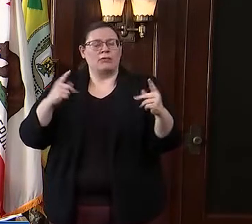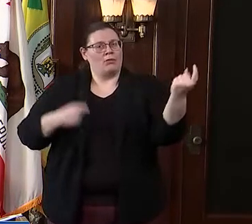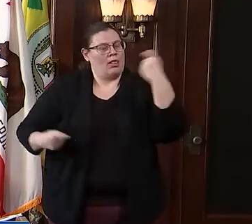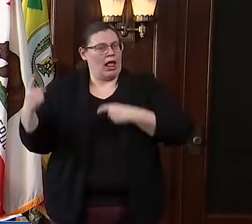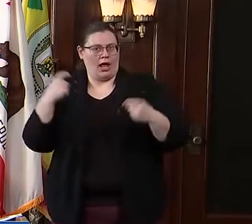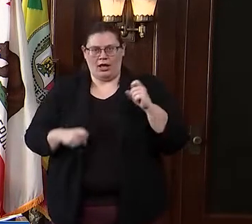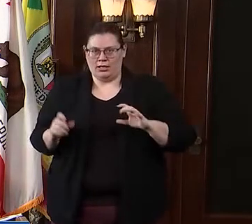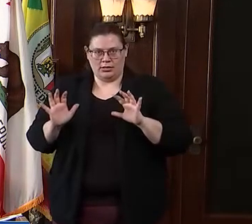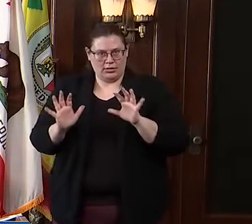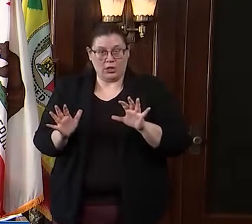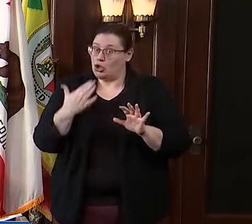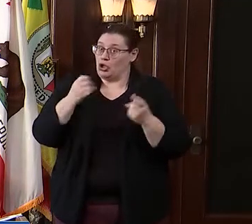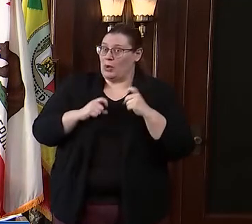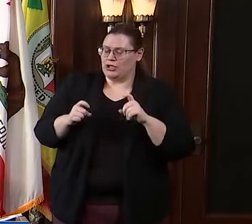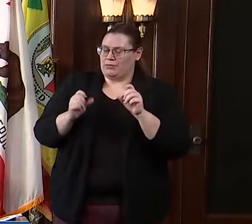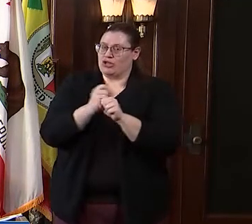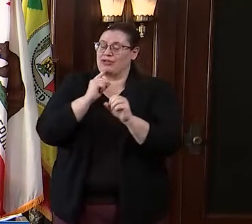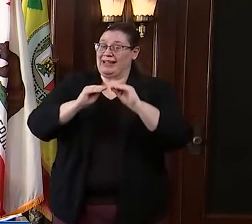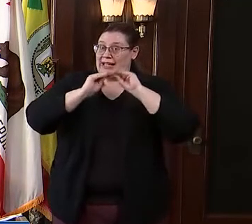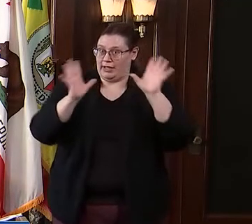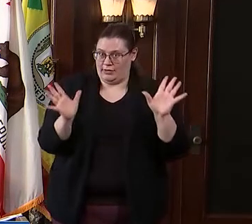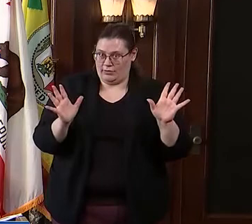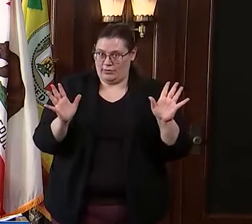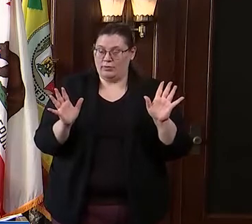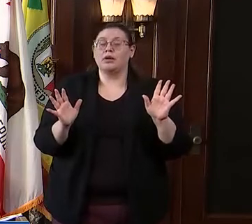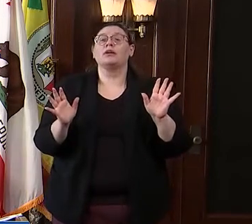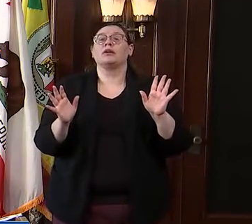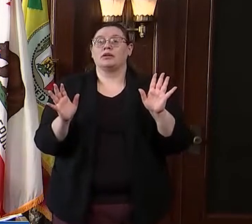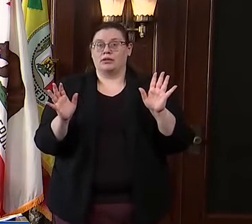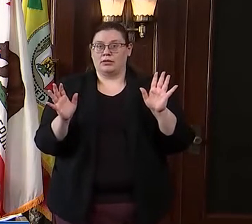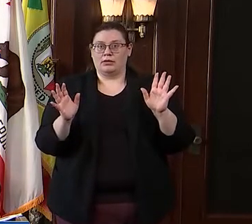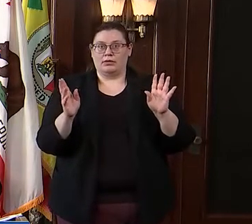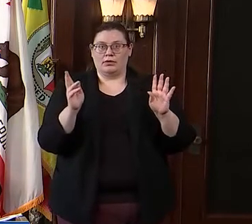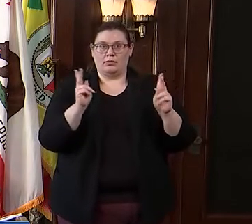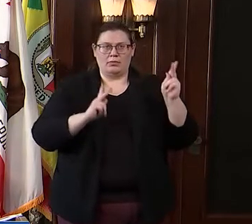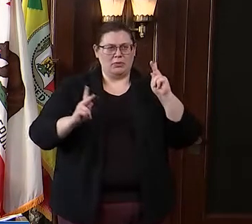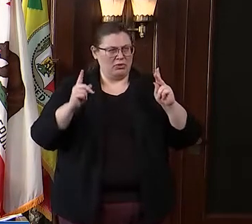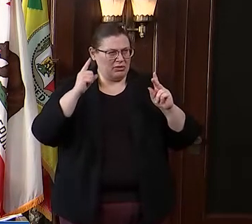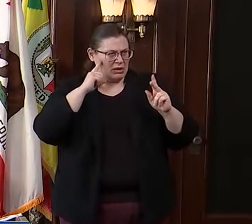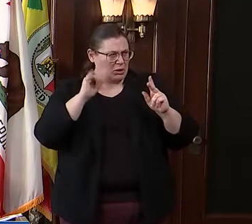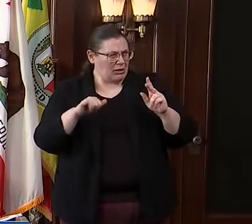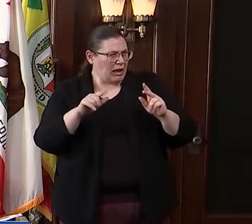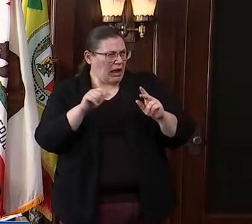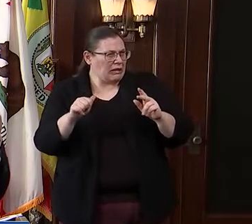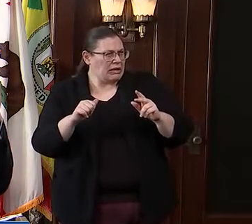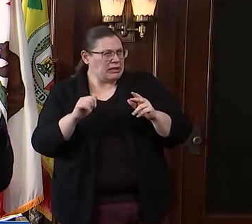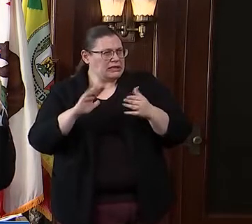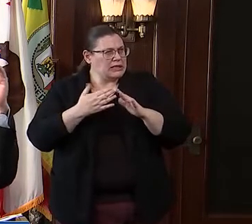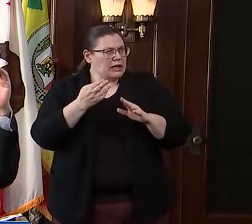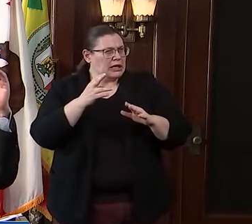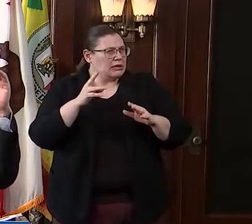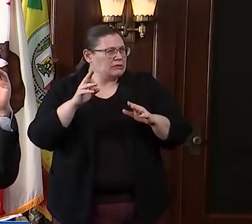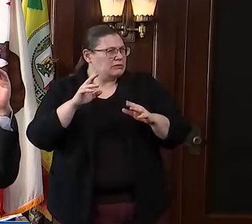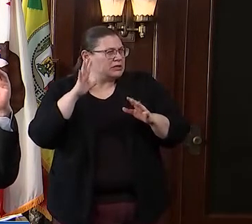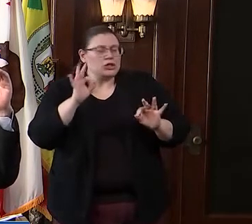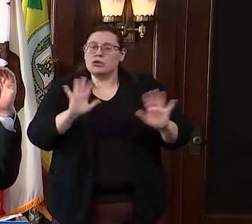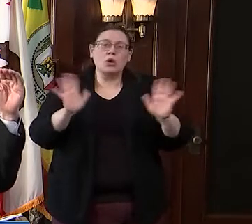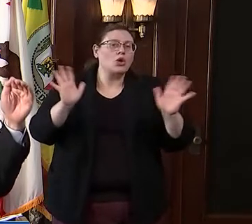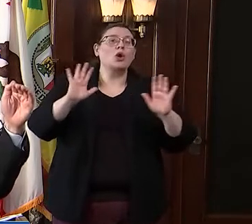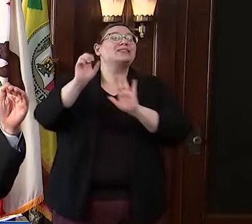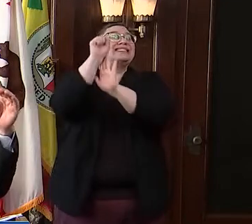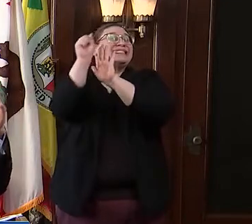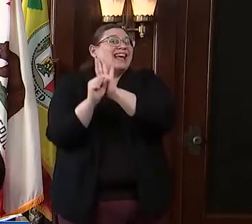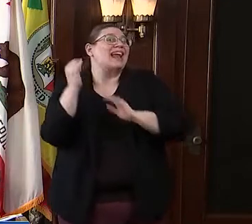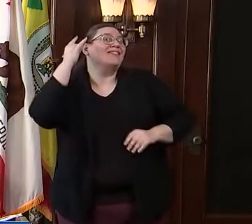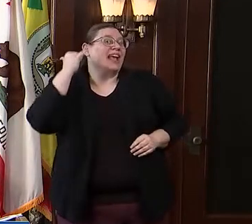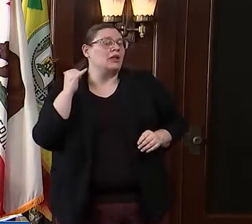and they're good questions. Now the state, a lot of people think these are just decisions we're making here in City Hall, but remember, it's the state that says what we